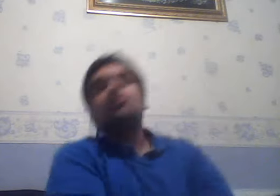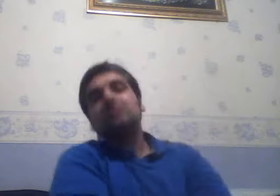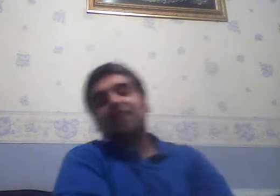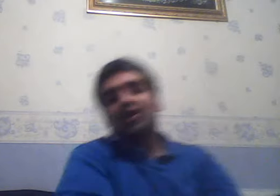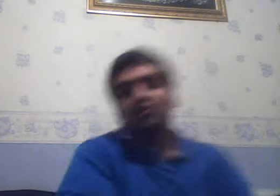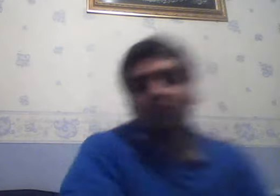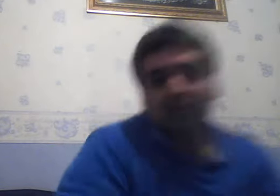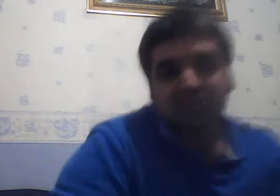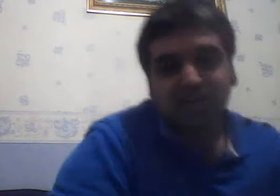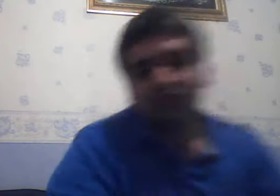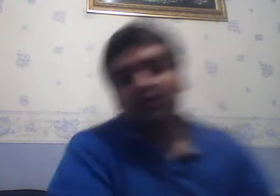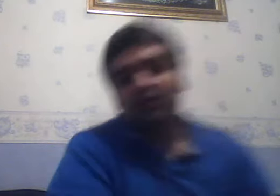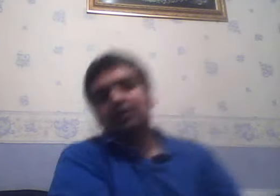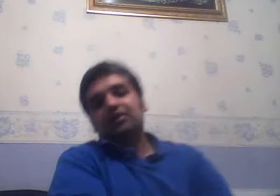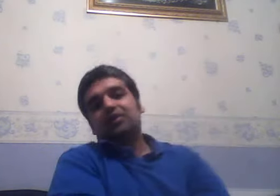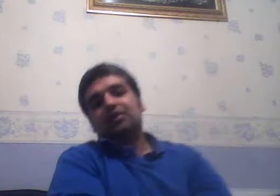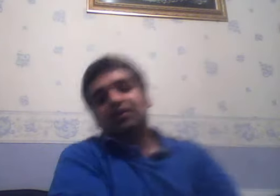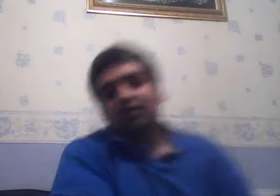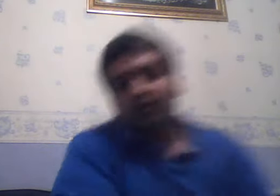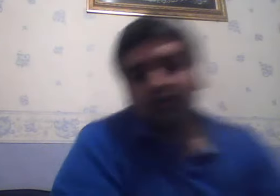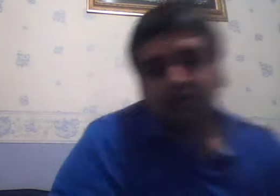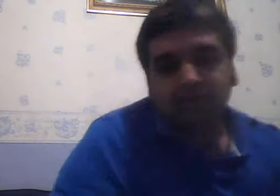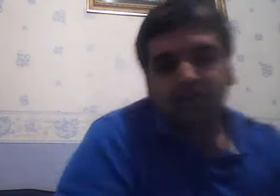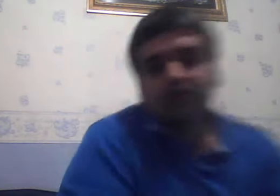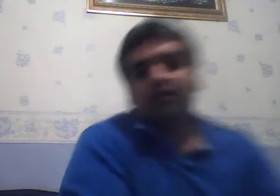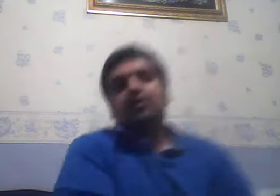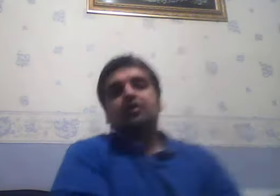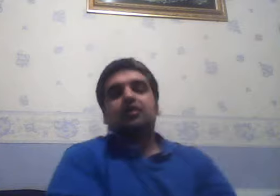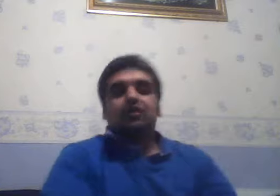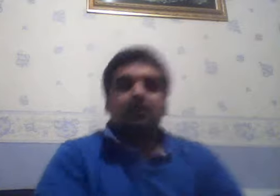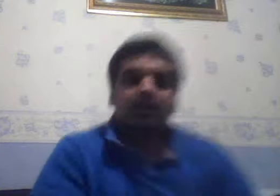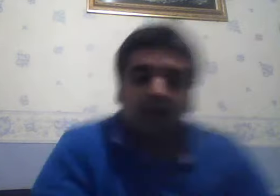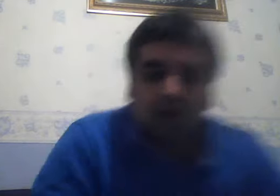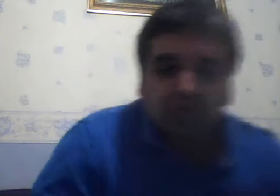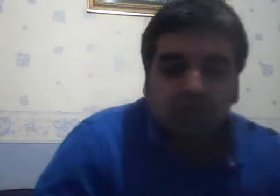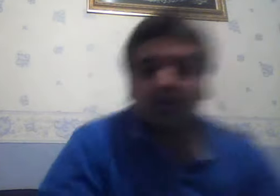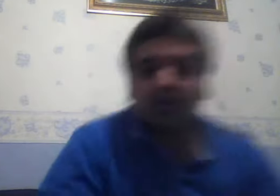stay out of it. Get on with the work.